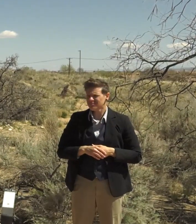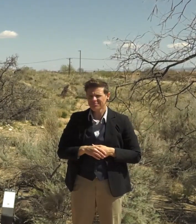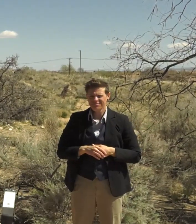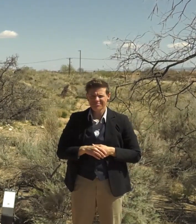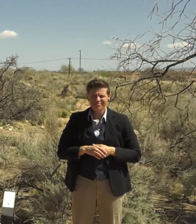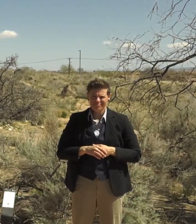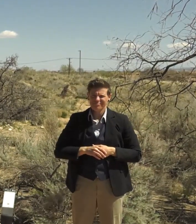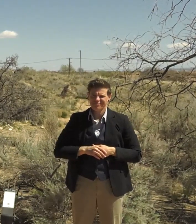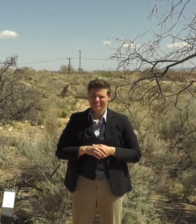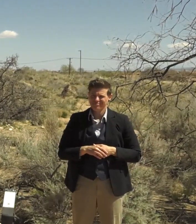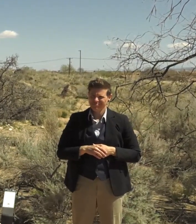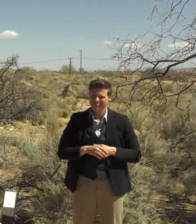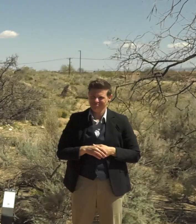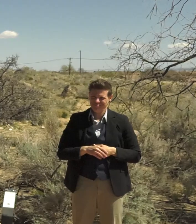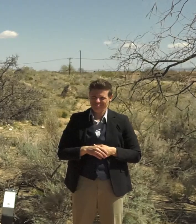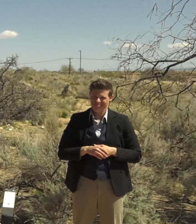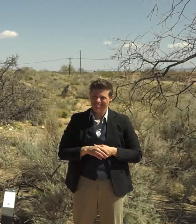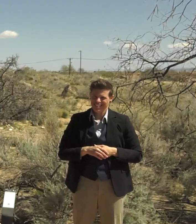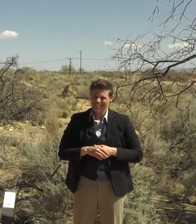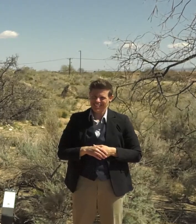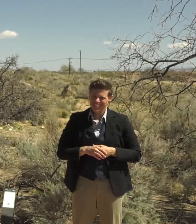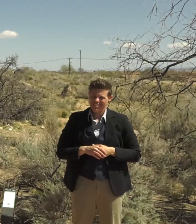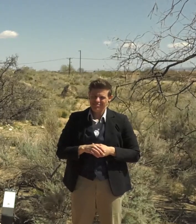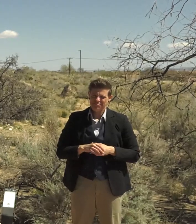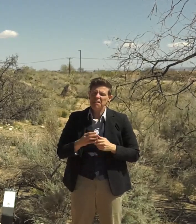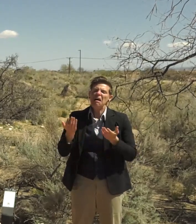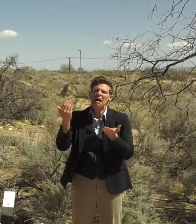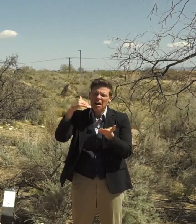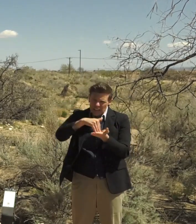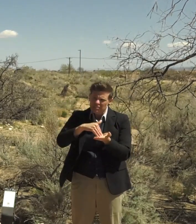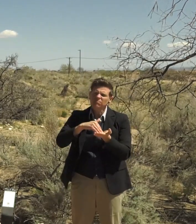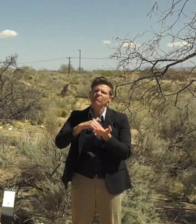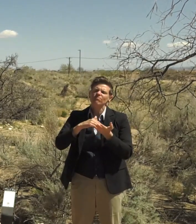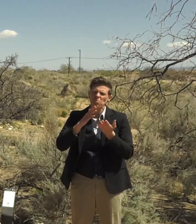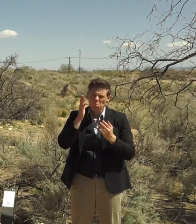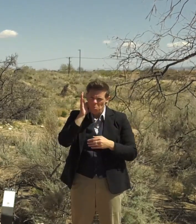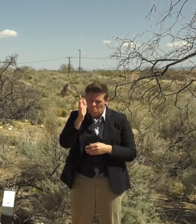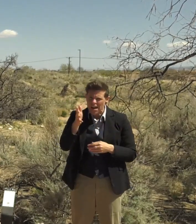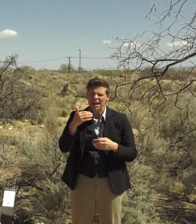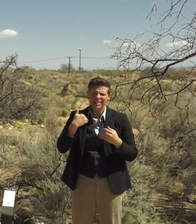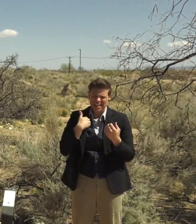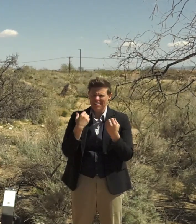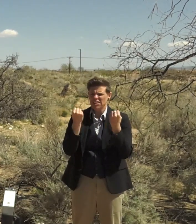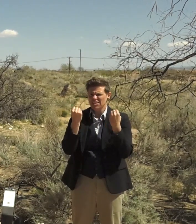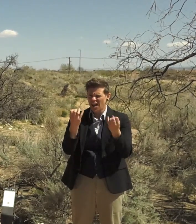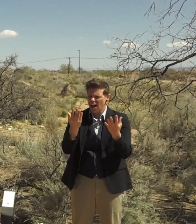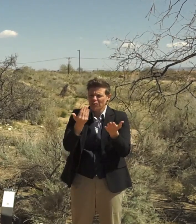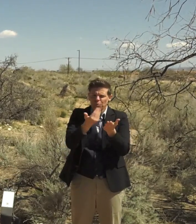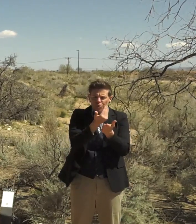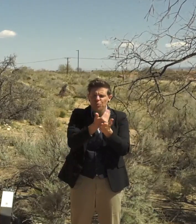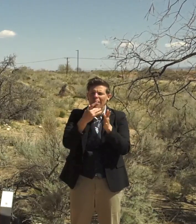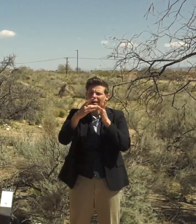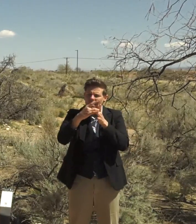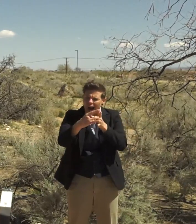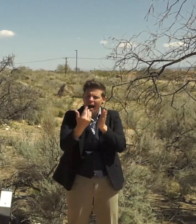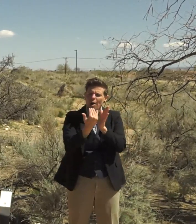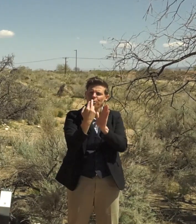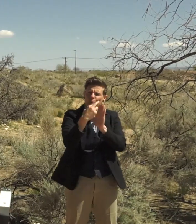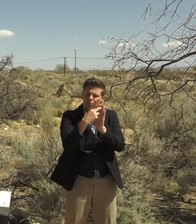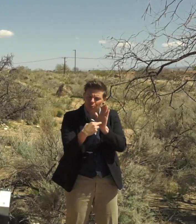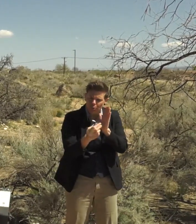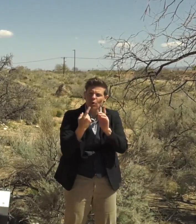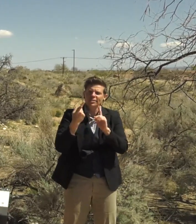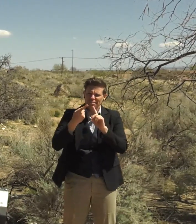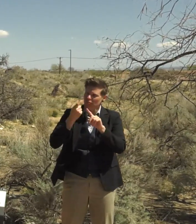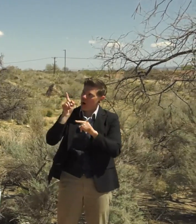Okay, so this, again, there's going to be lots of guidance coming out nationally and from the state, so I think stay tuned to